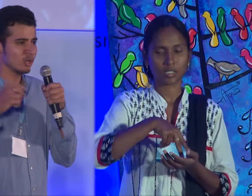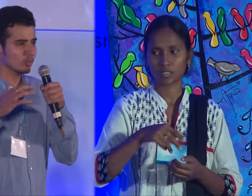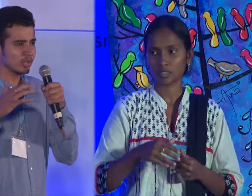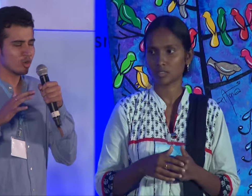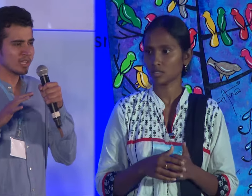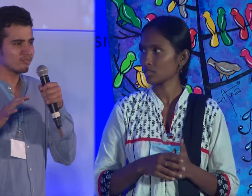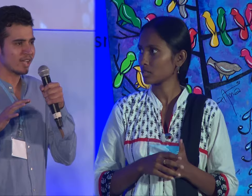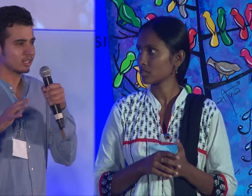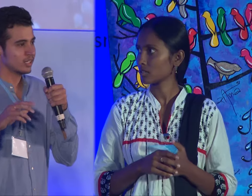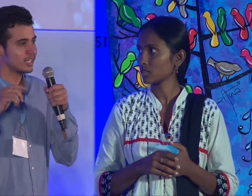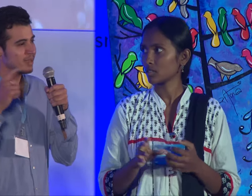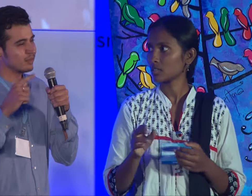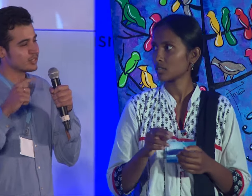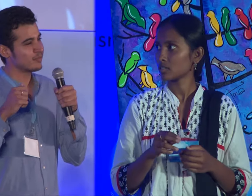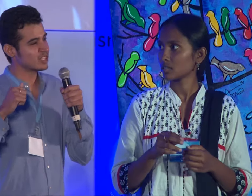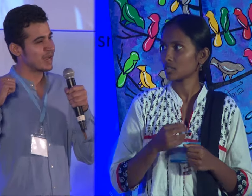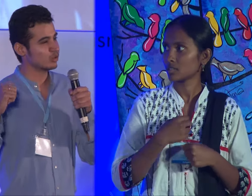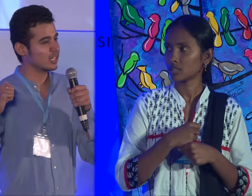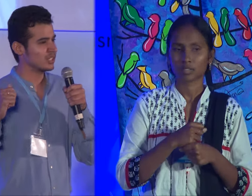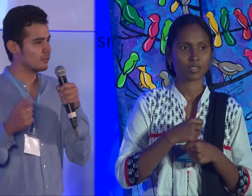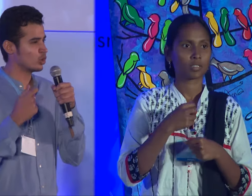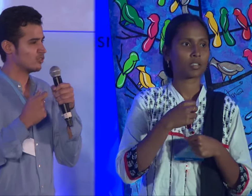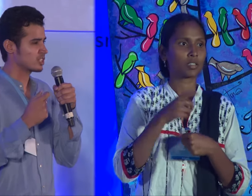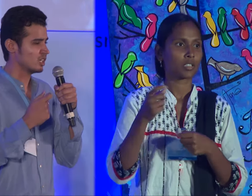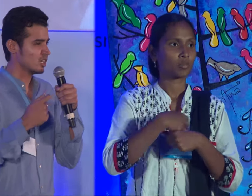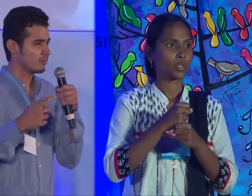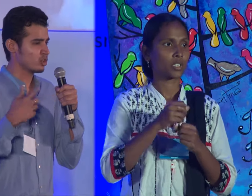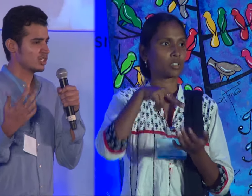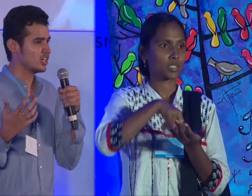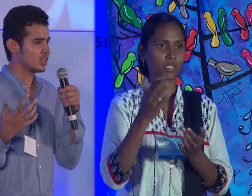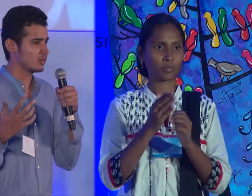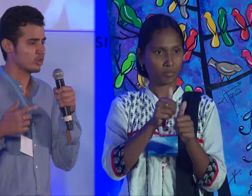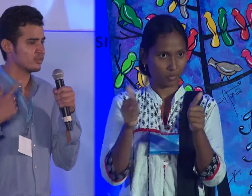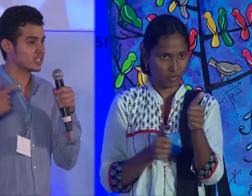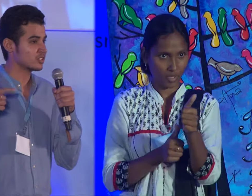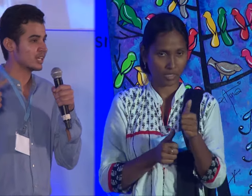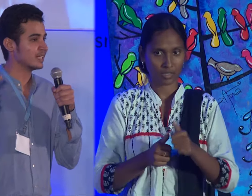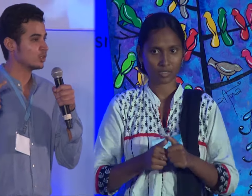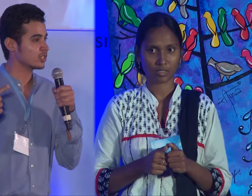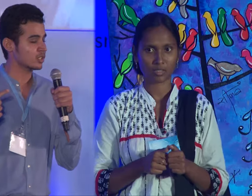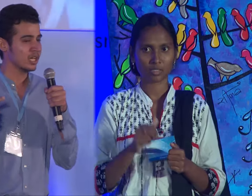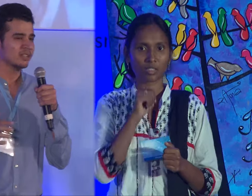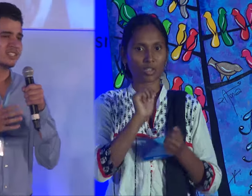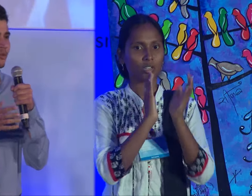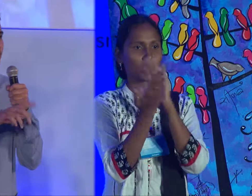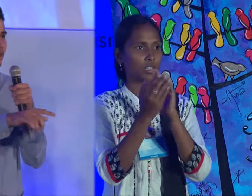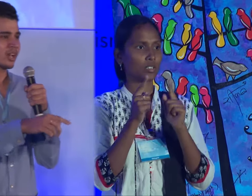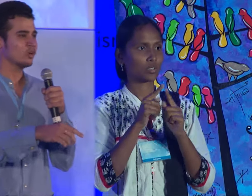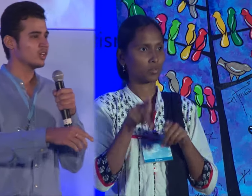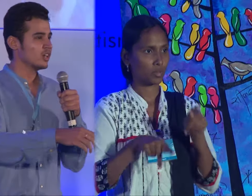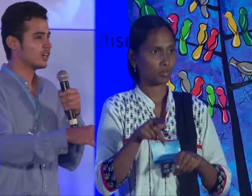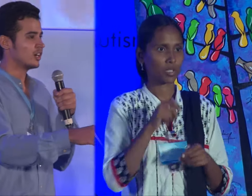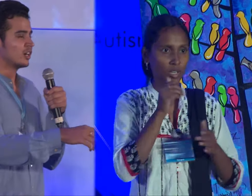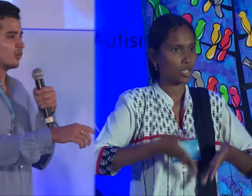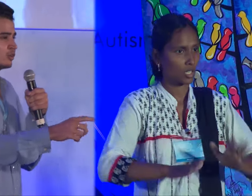referee. They don't make him fight. They make him stand with his back to the referee, they blow the whistle, and because he can't hear it, because he doesn't react to the whistle, they say, boss, you're not